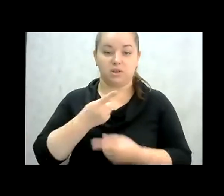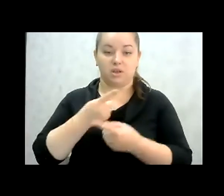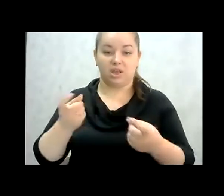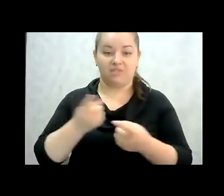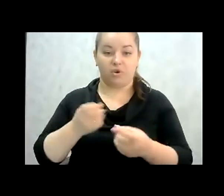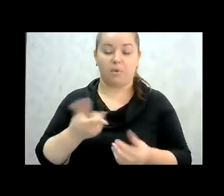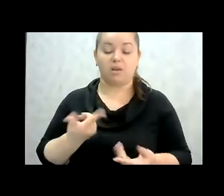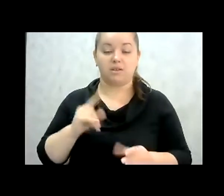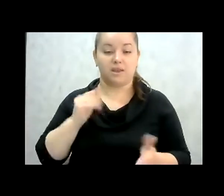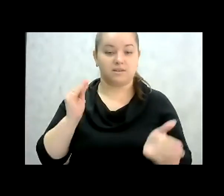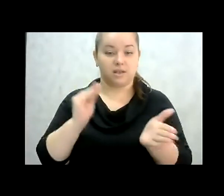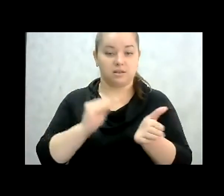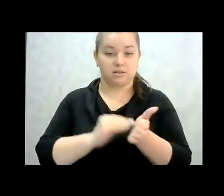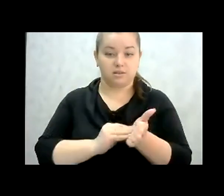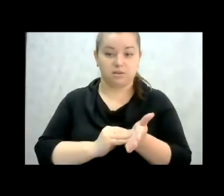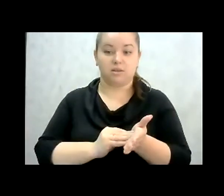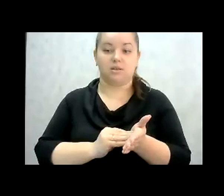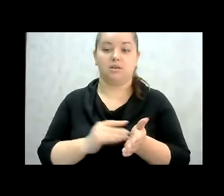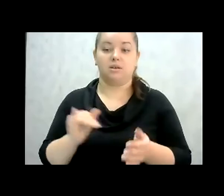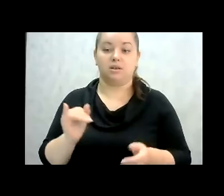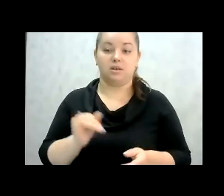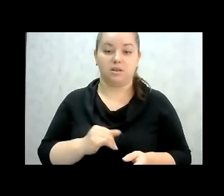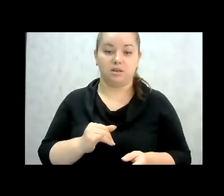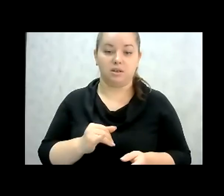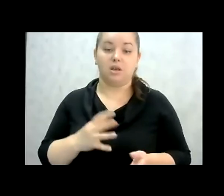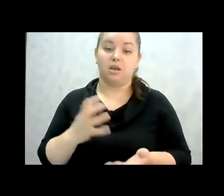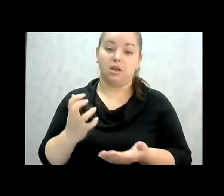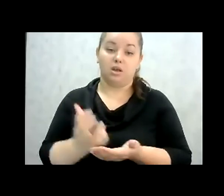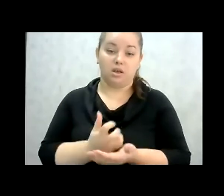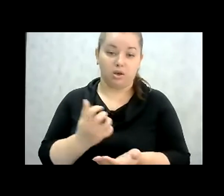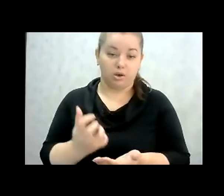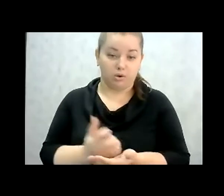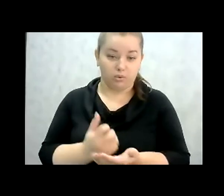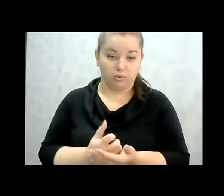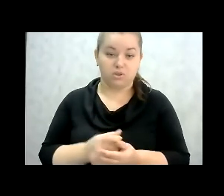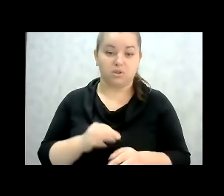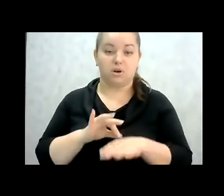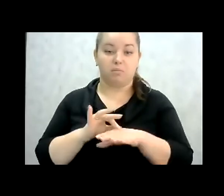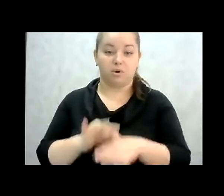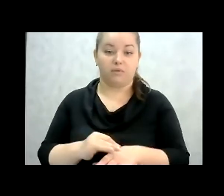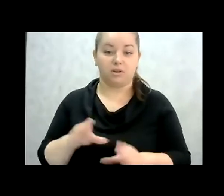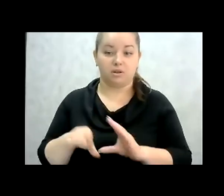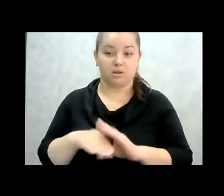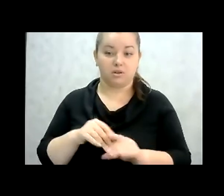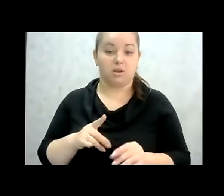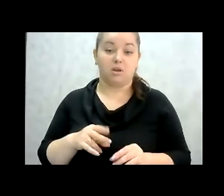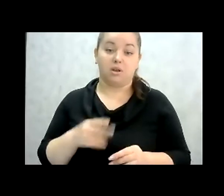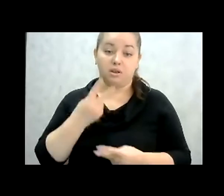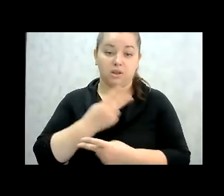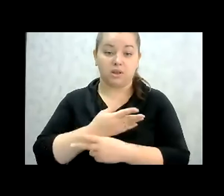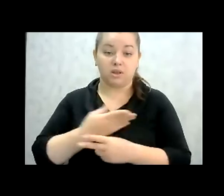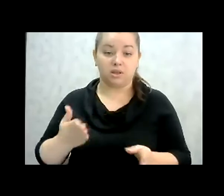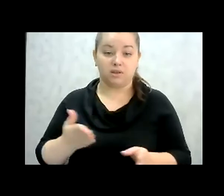by many people this morning. Particularly the efficient and proactive organization by the Central